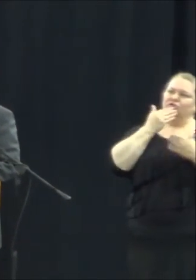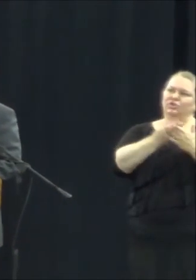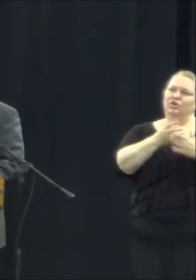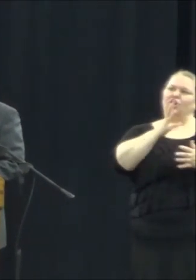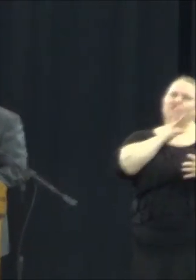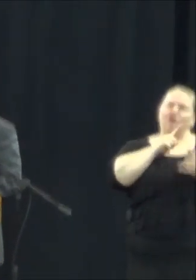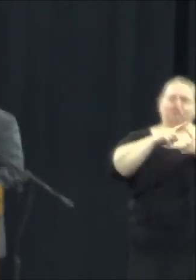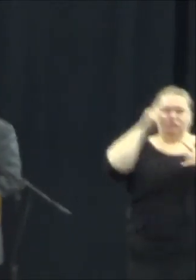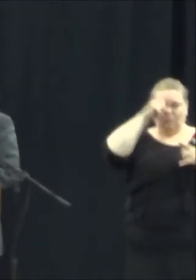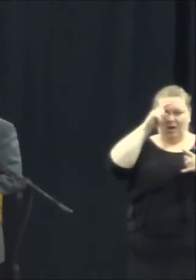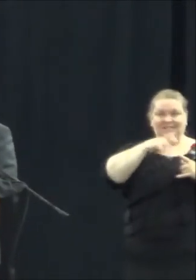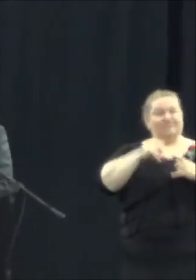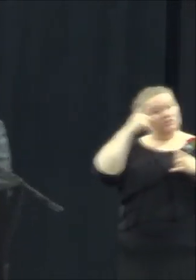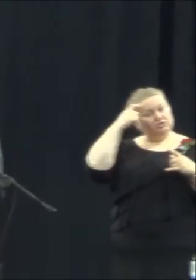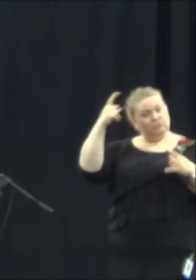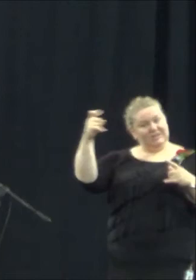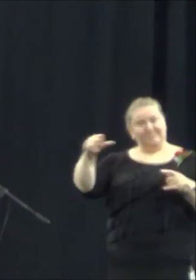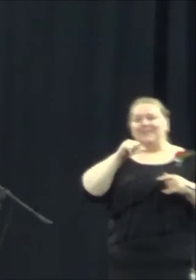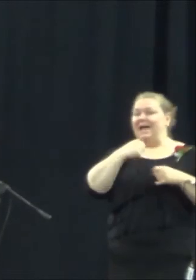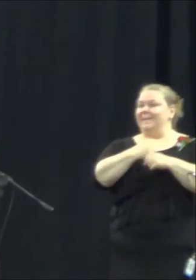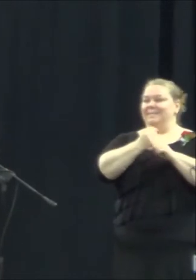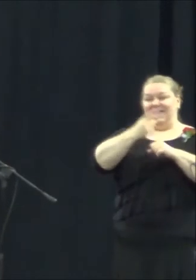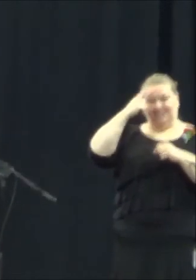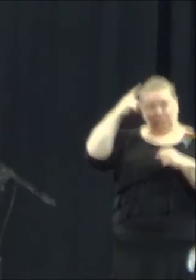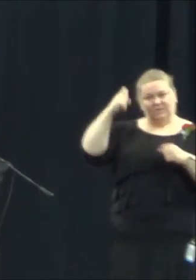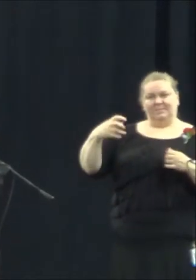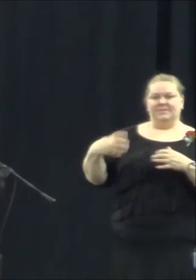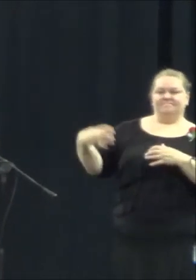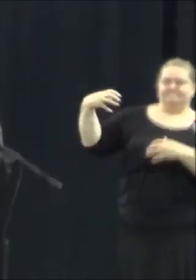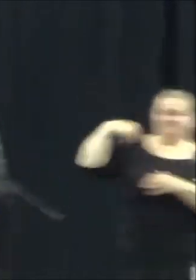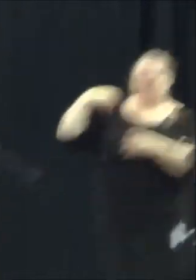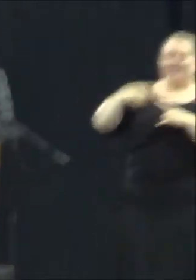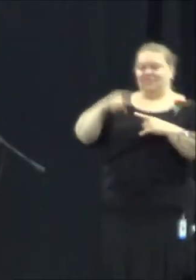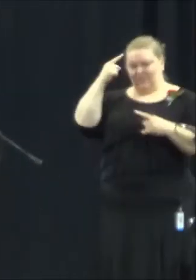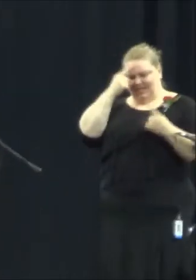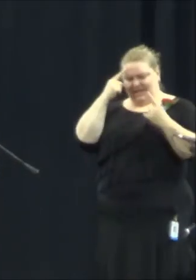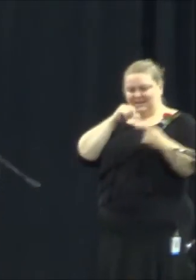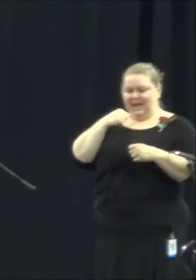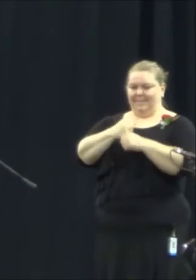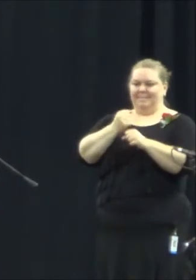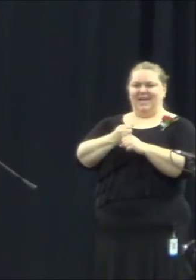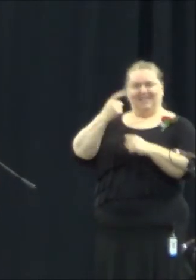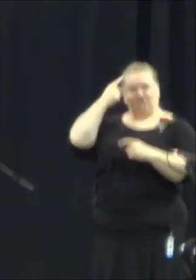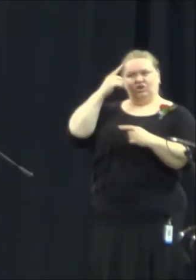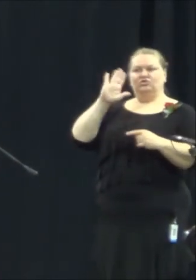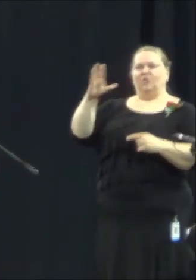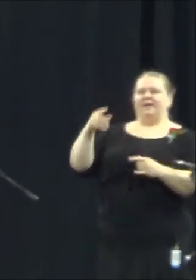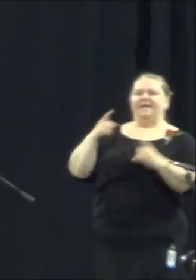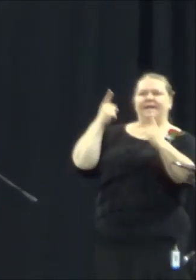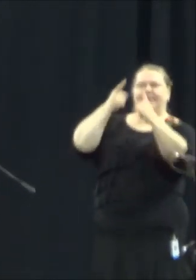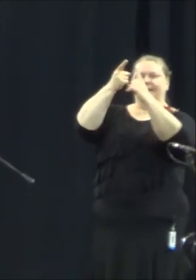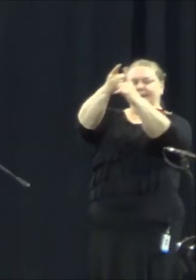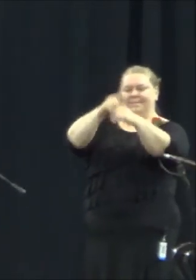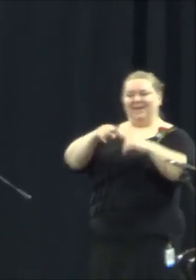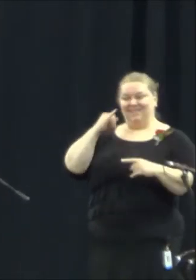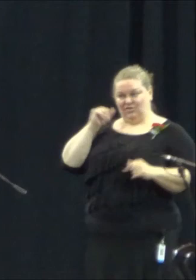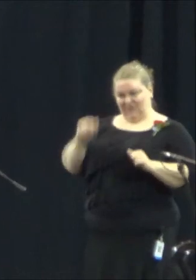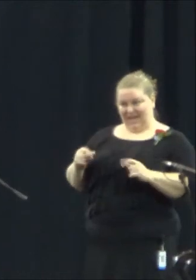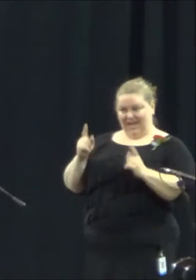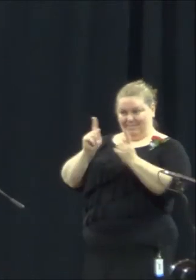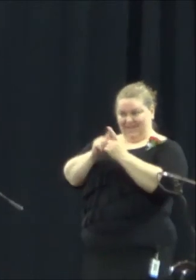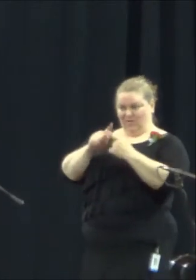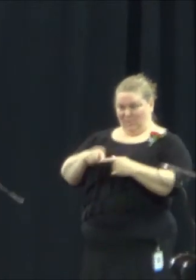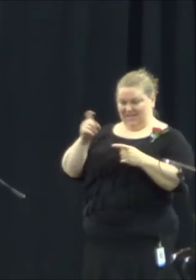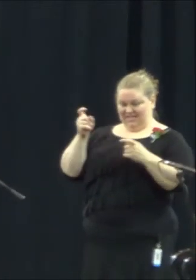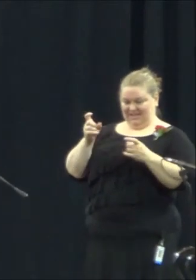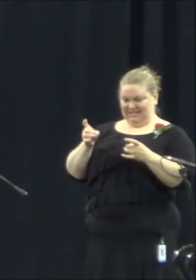you can dream and not make dreams your master, if you can think and not make thoughts your aim, if you can meet with triumph and disaster and treat